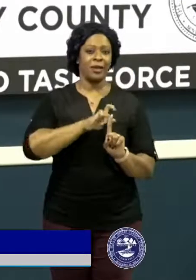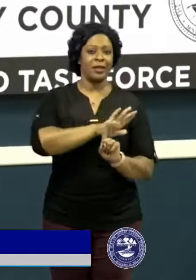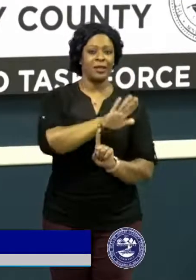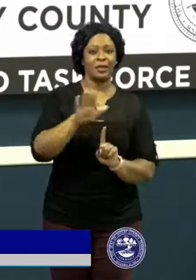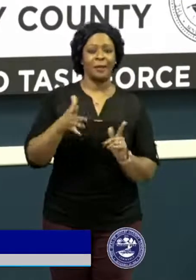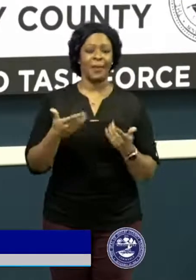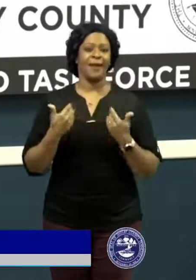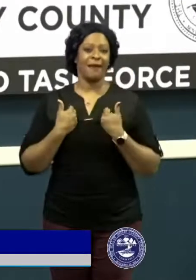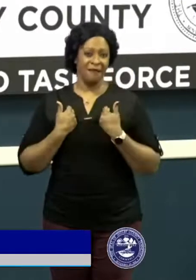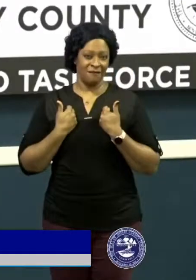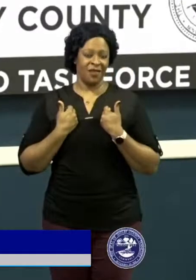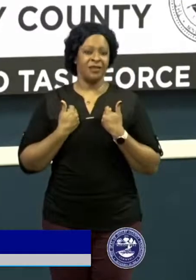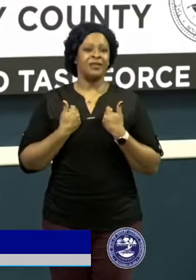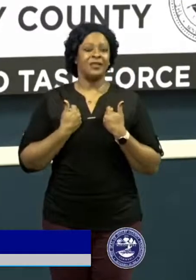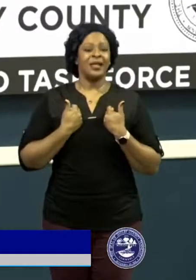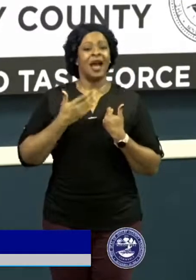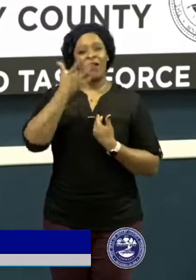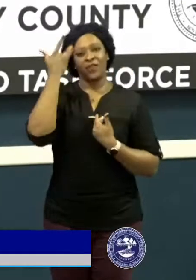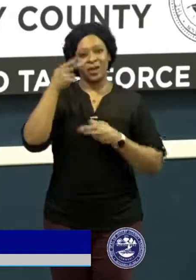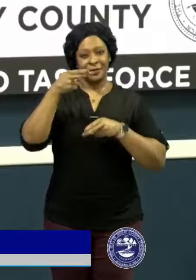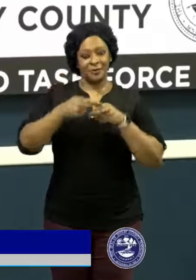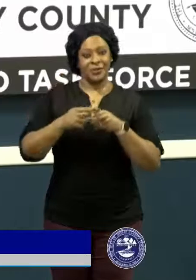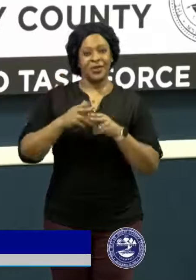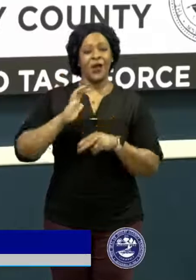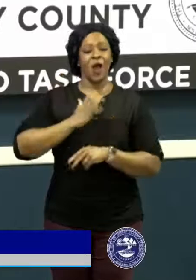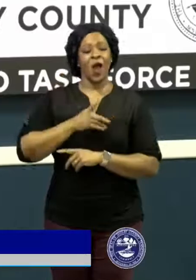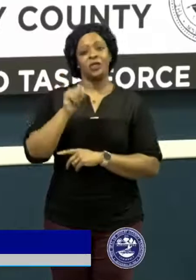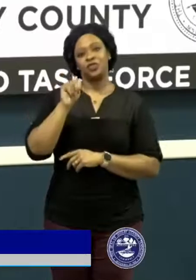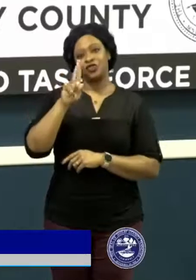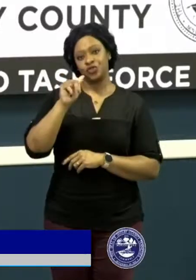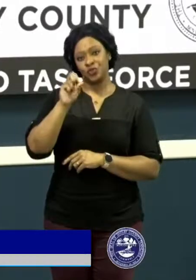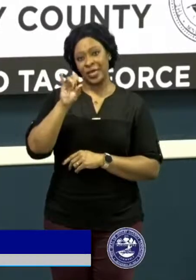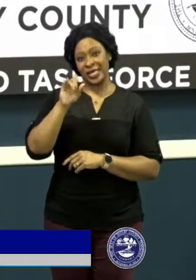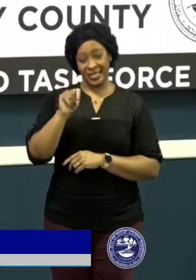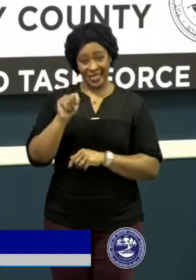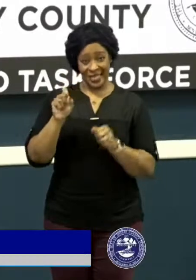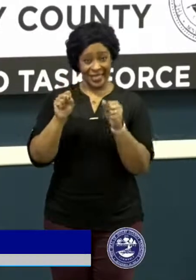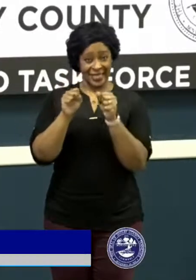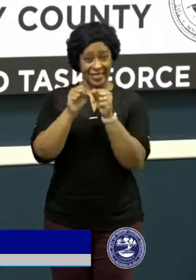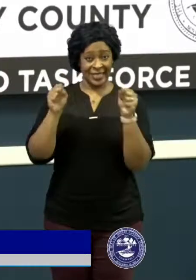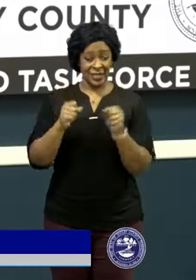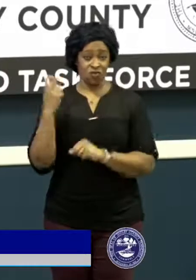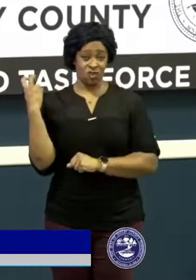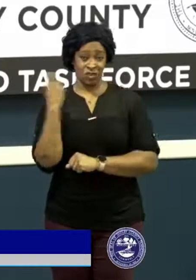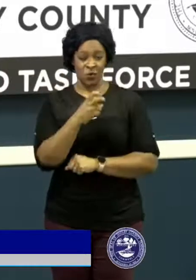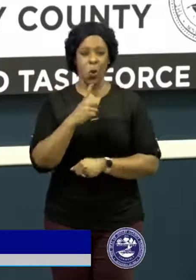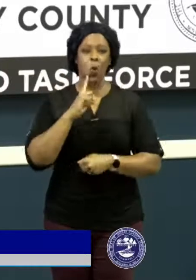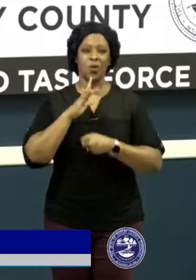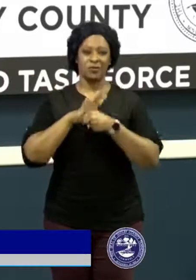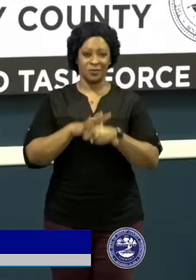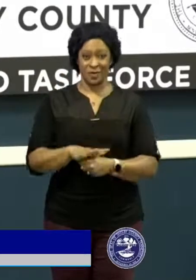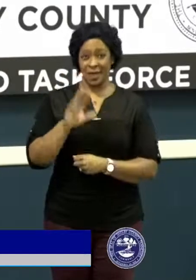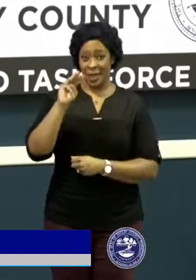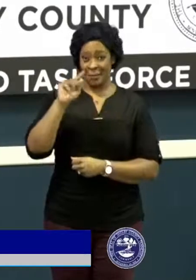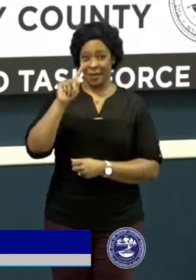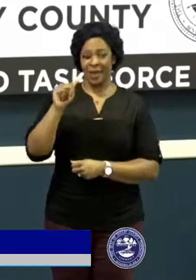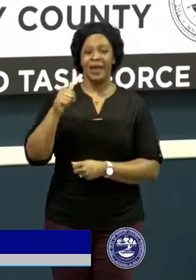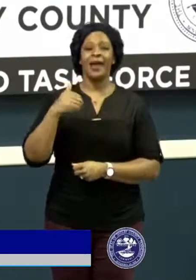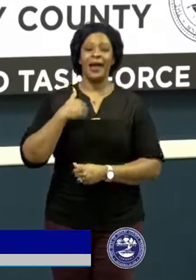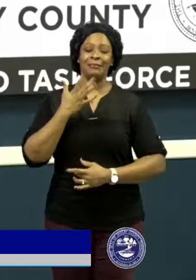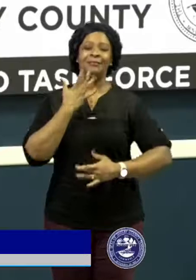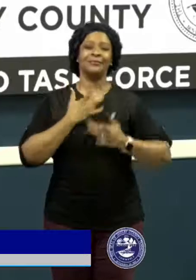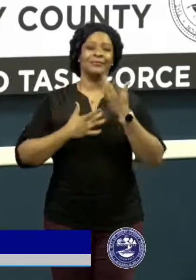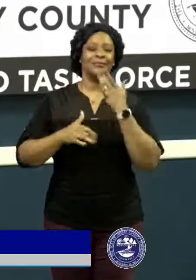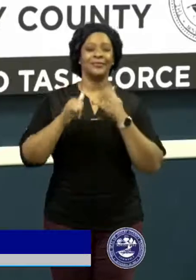be. I failed to mention that our transit system is also challenged. I mentioned that last week, but MATA is having a pretty